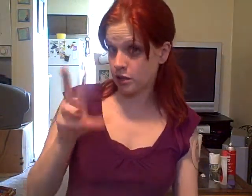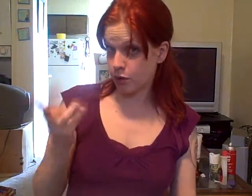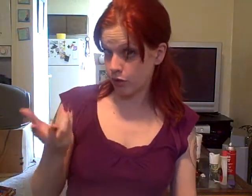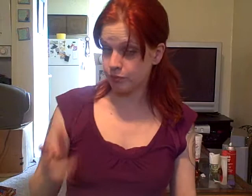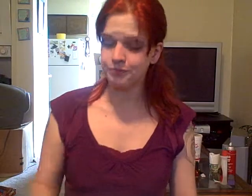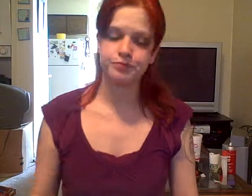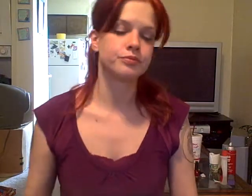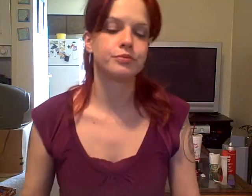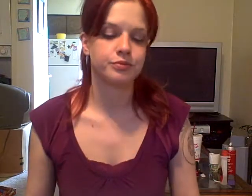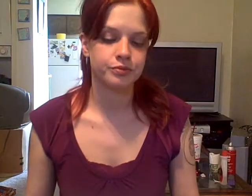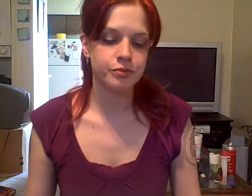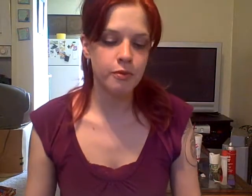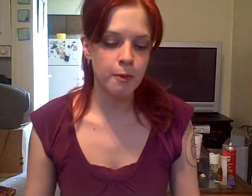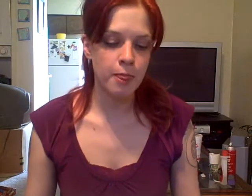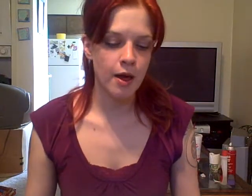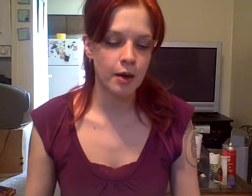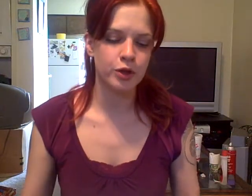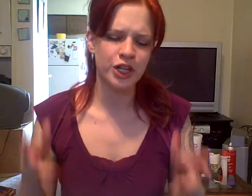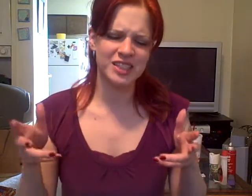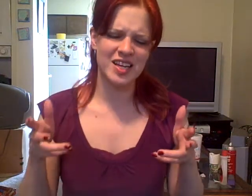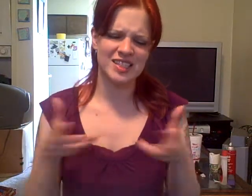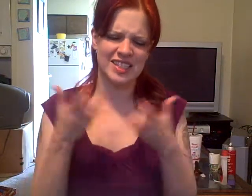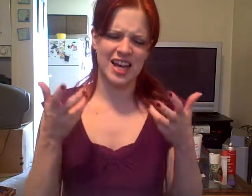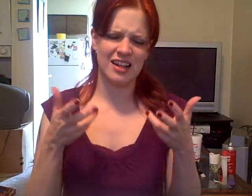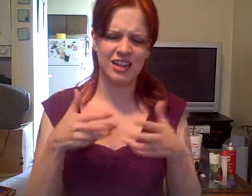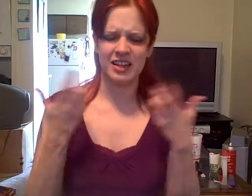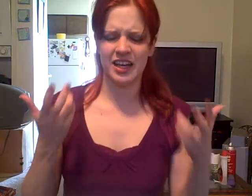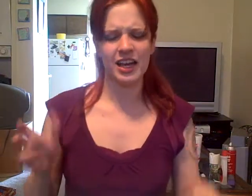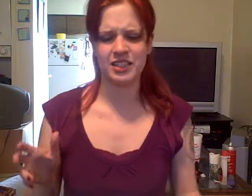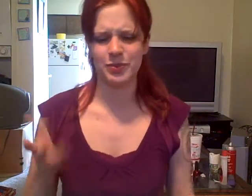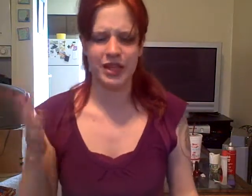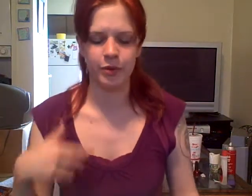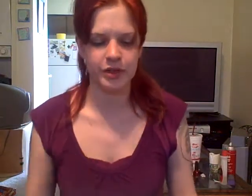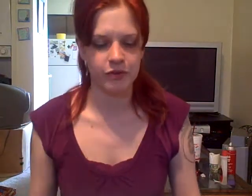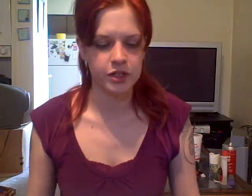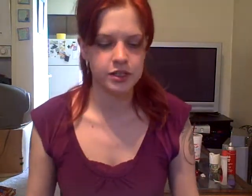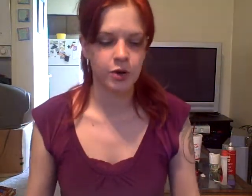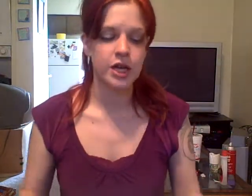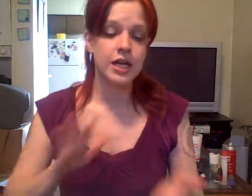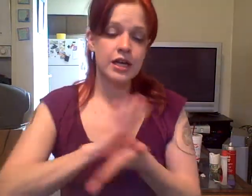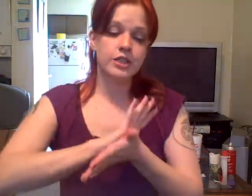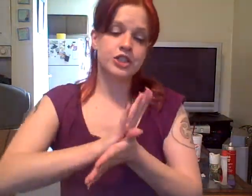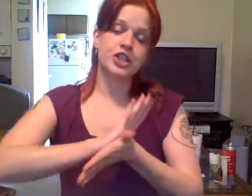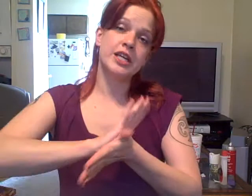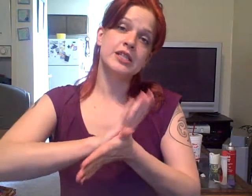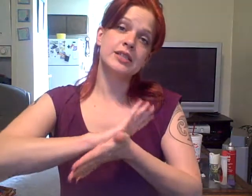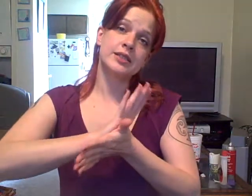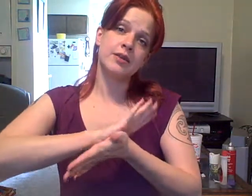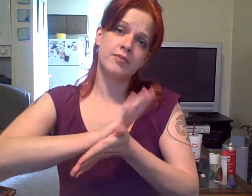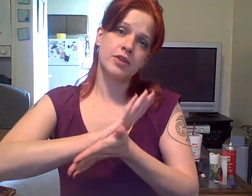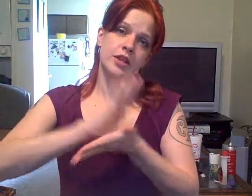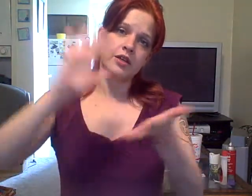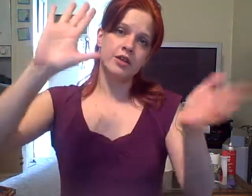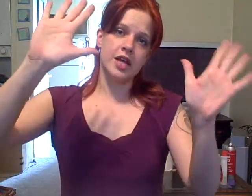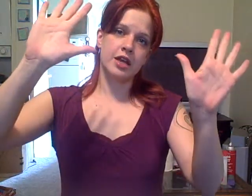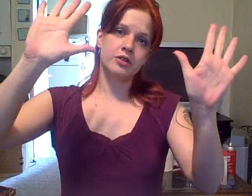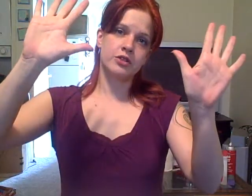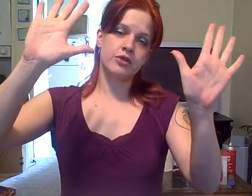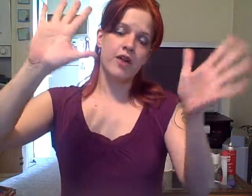S-L-A-W? You could say salad, I guess, but that would be different. So cheese, you take 2